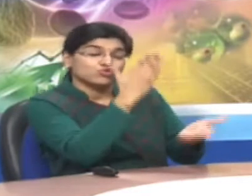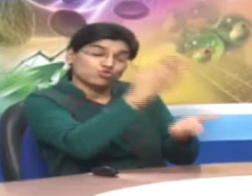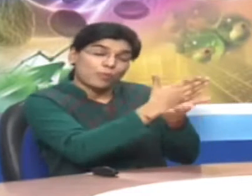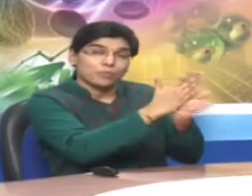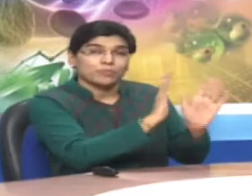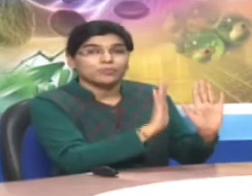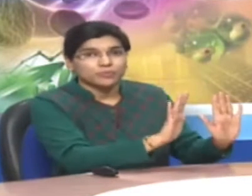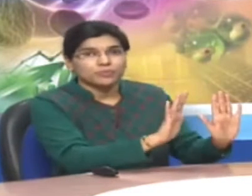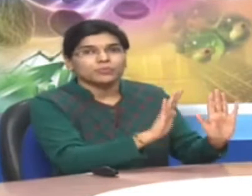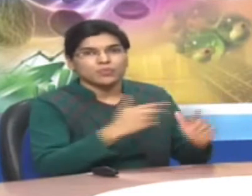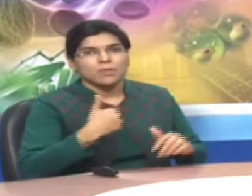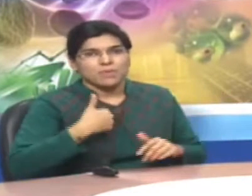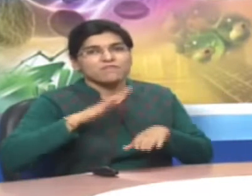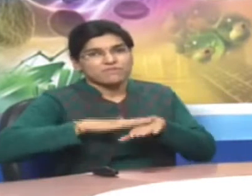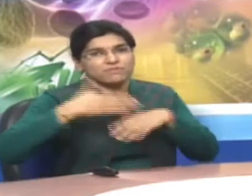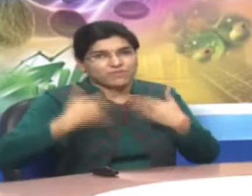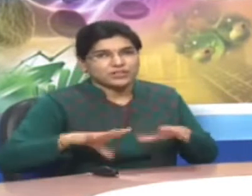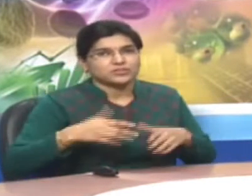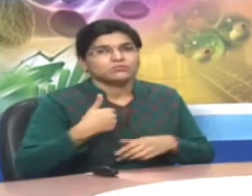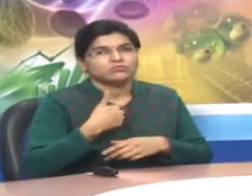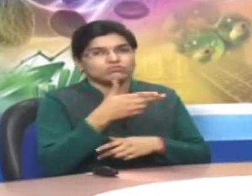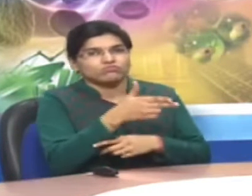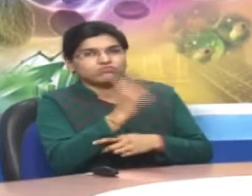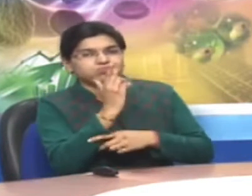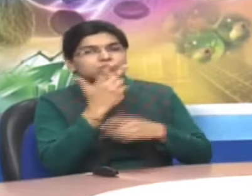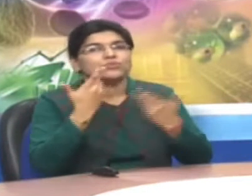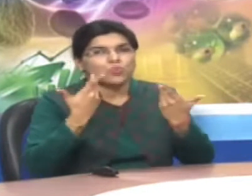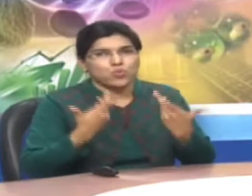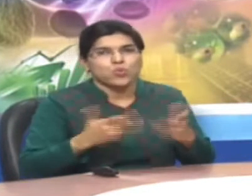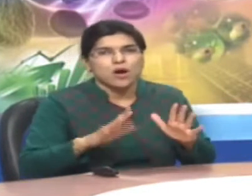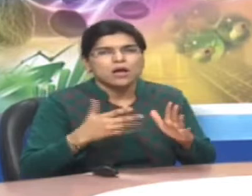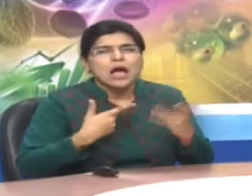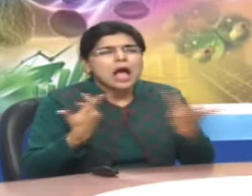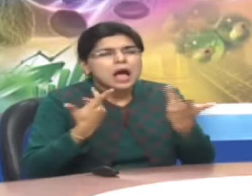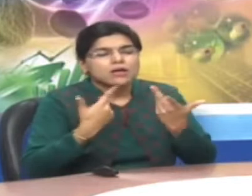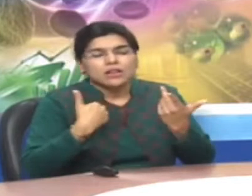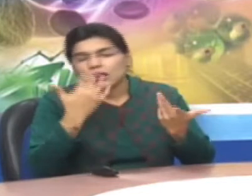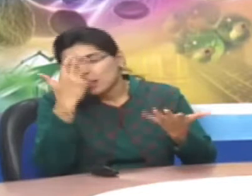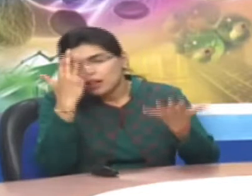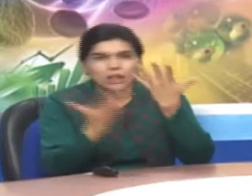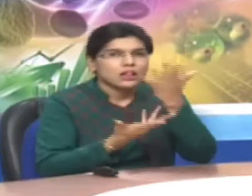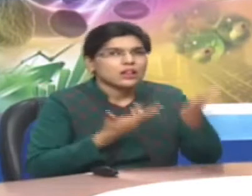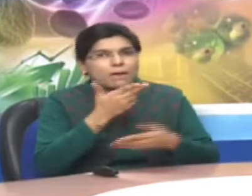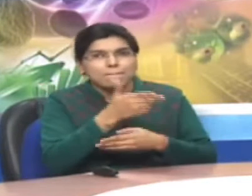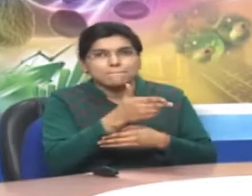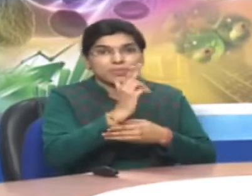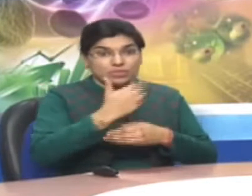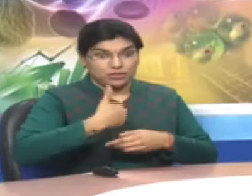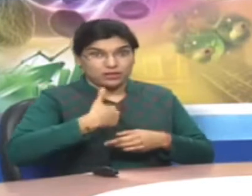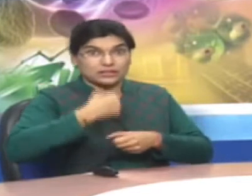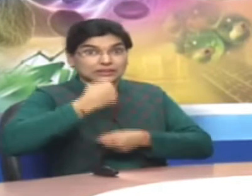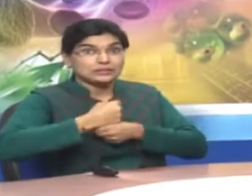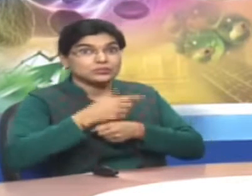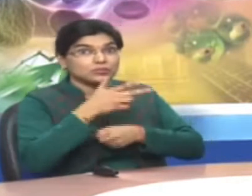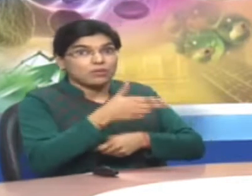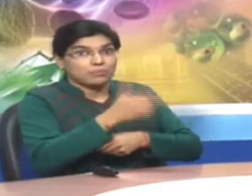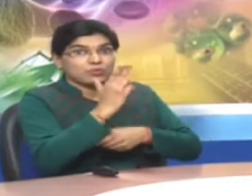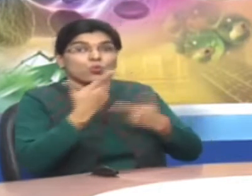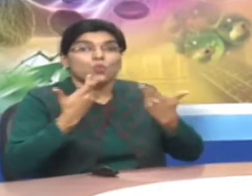This game's up. As far as I'm concerned, things went wrong with me.